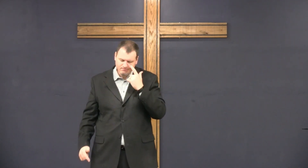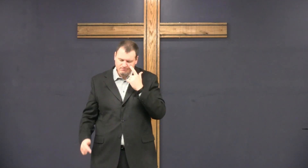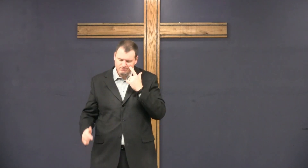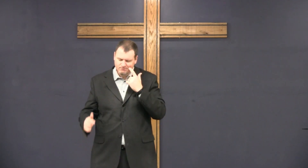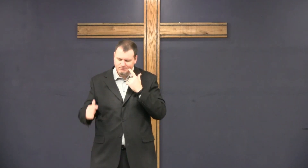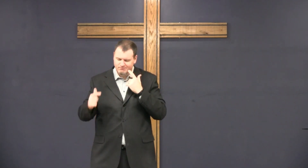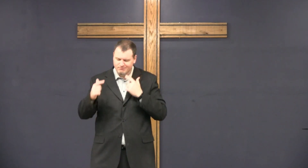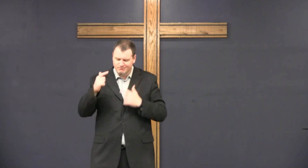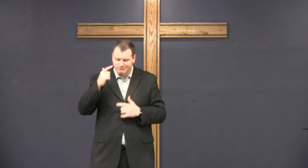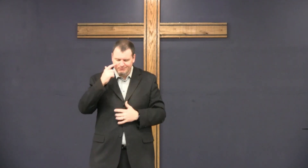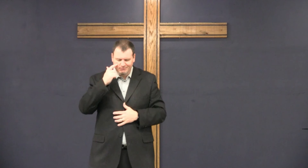wept.